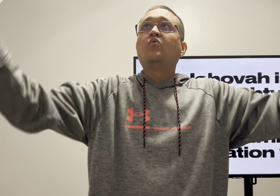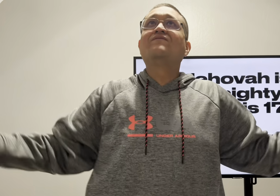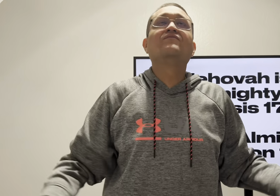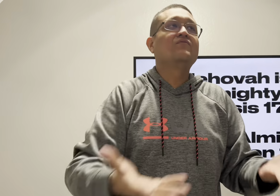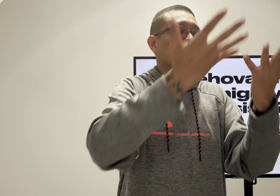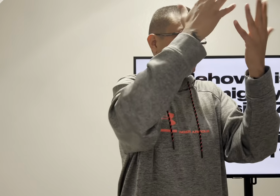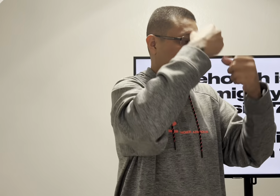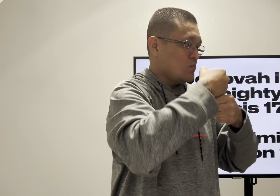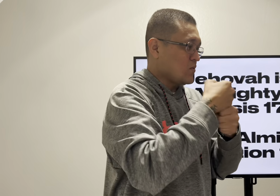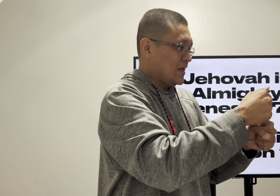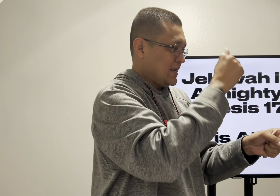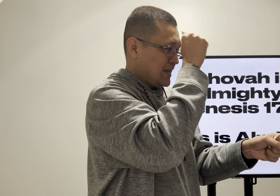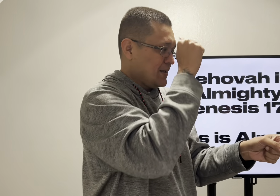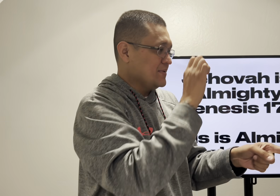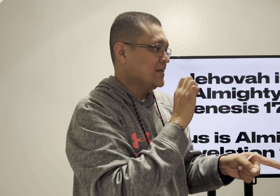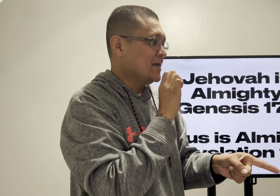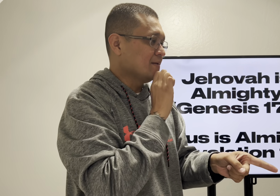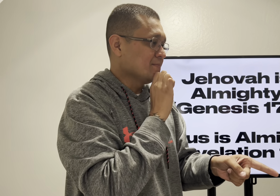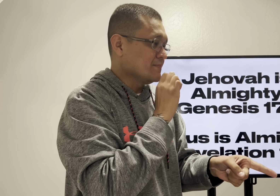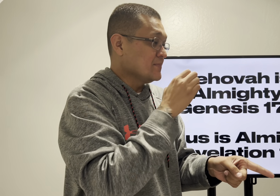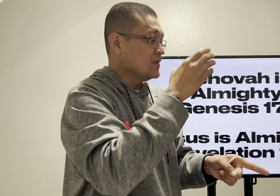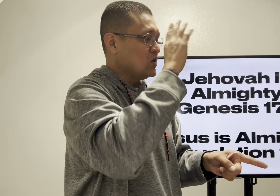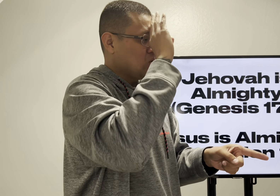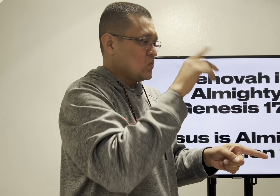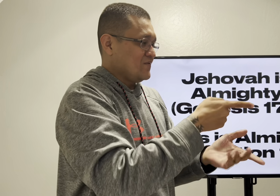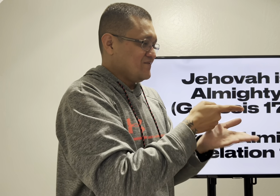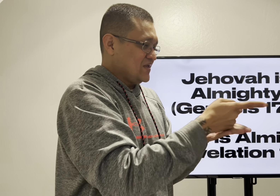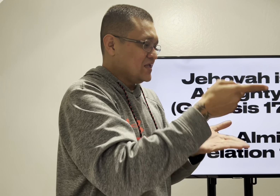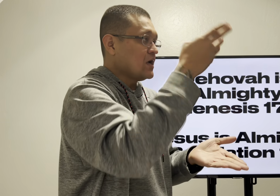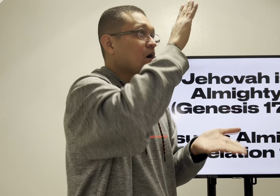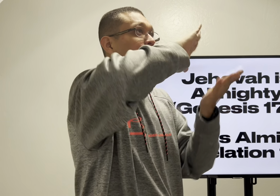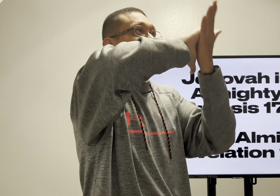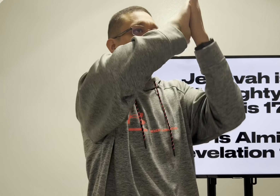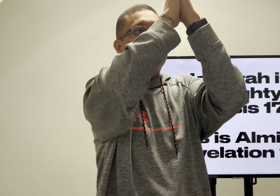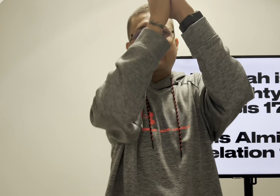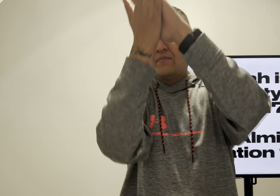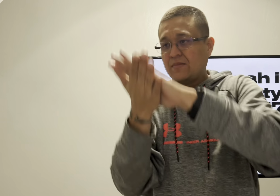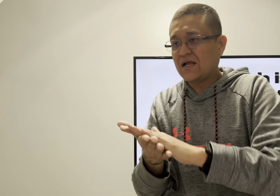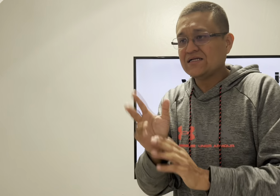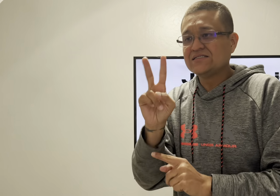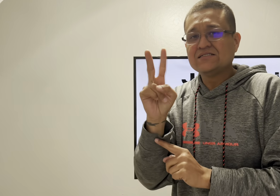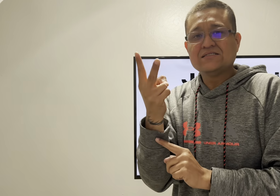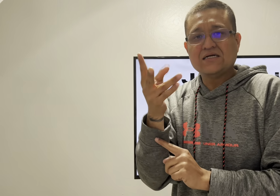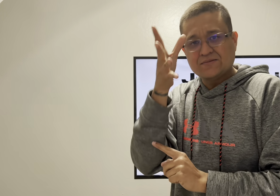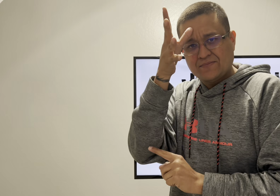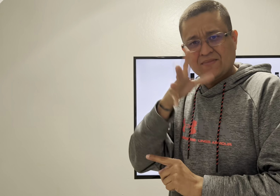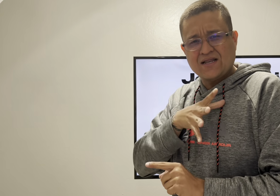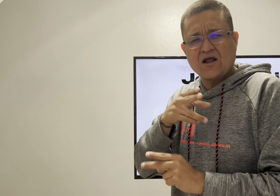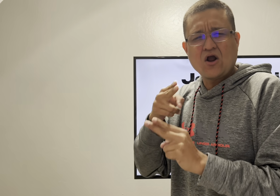created everything. The universe, he created Adam and Eve. God knew they would fail. So he became